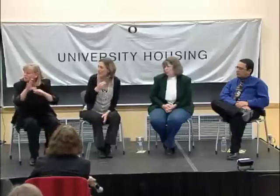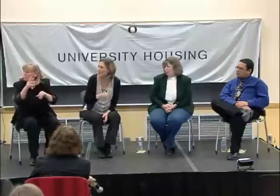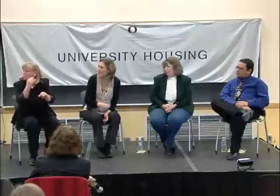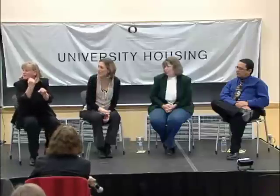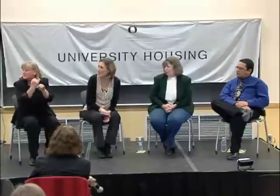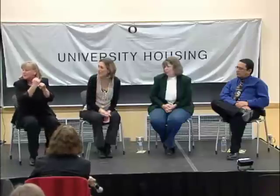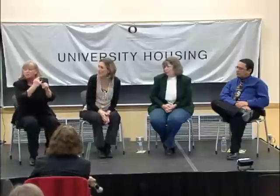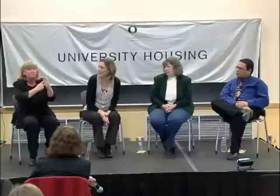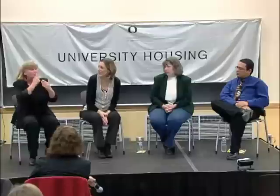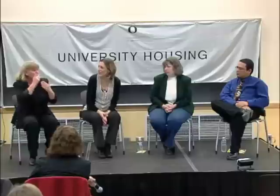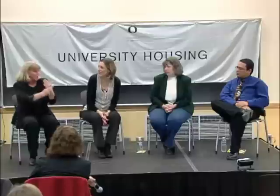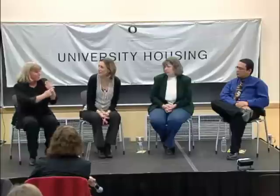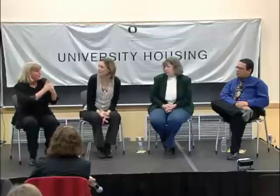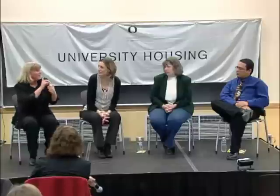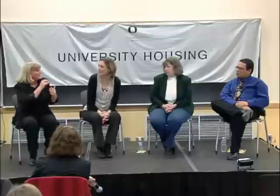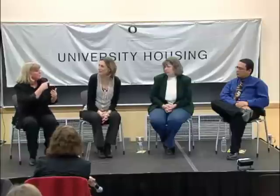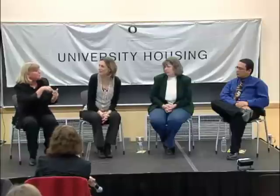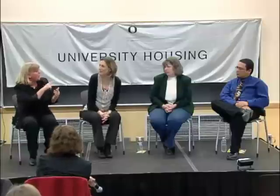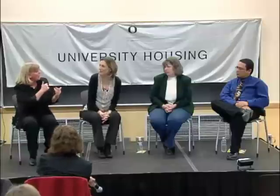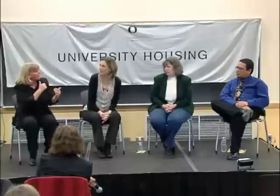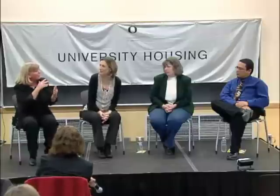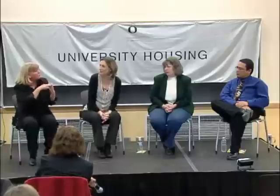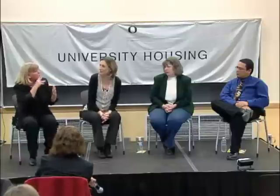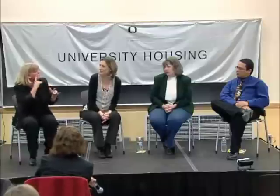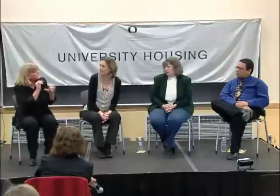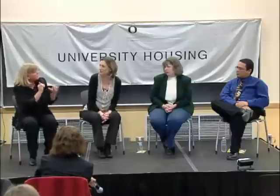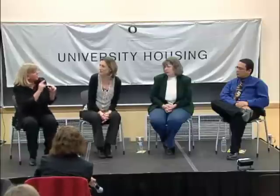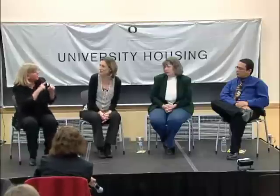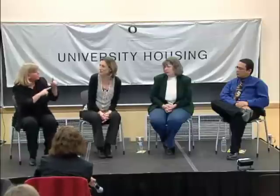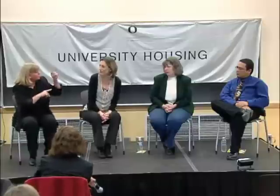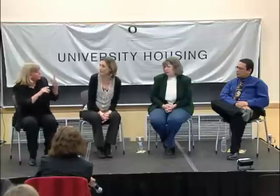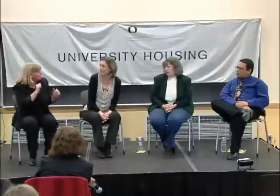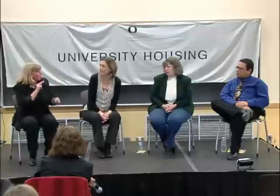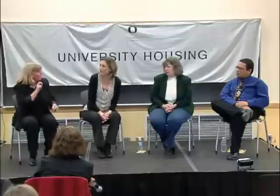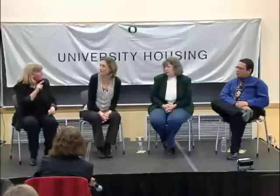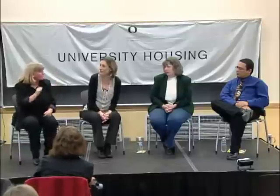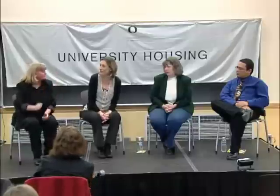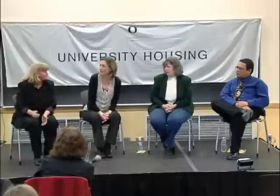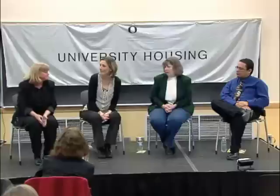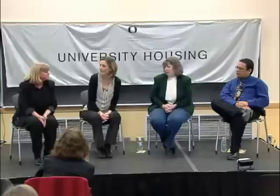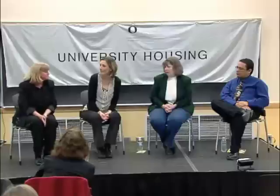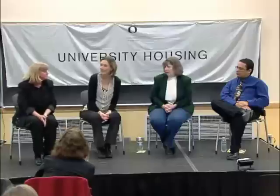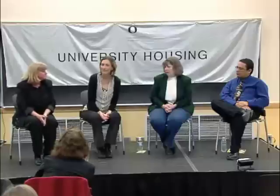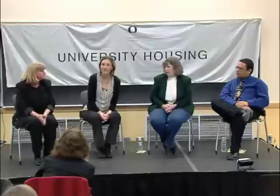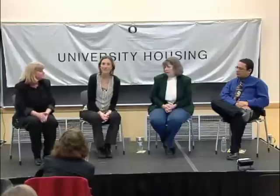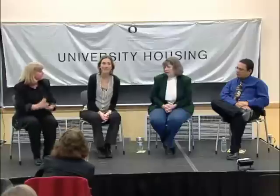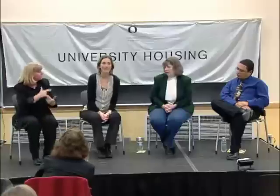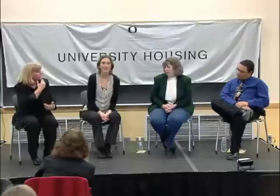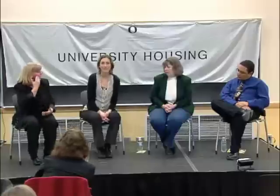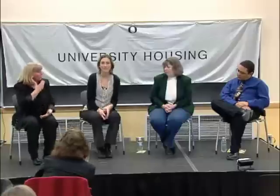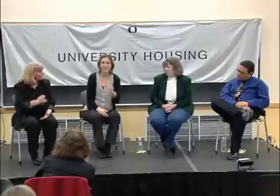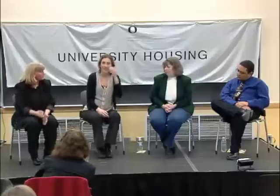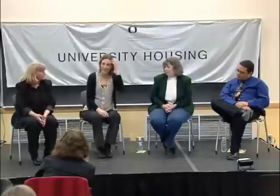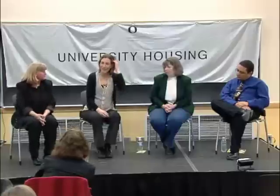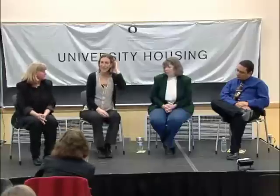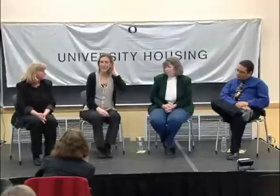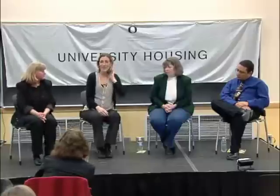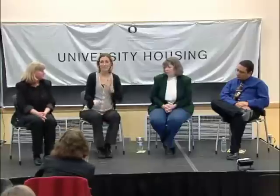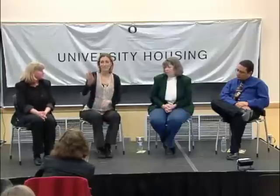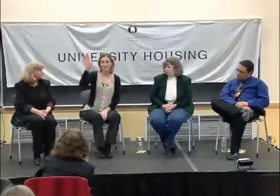or residential program, did you have any students similar to Annette that you're aware of?